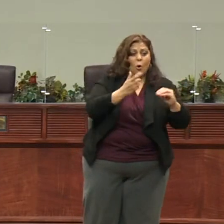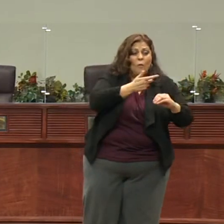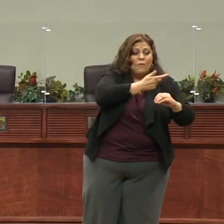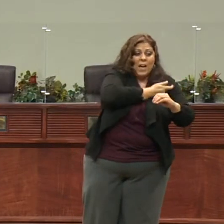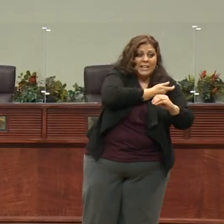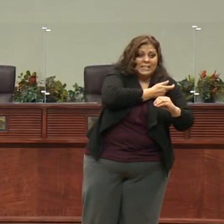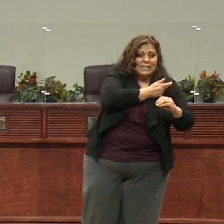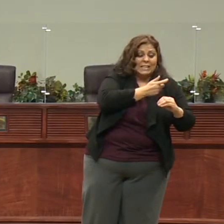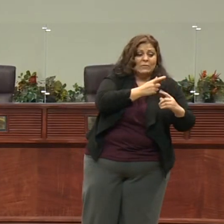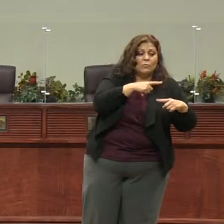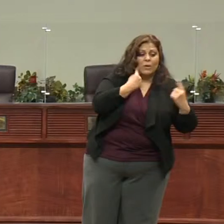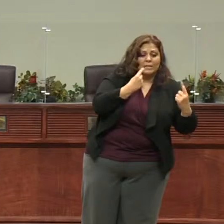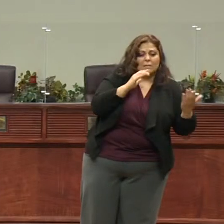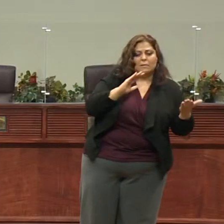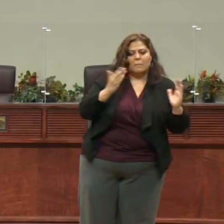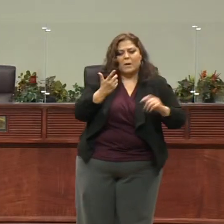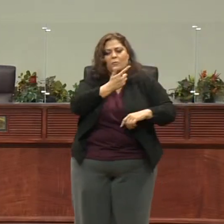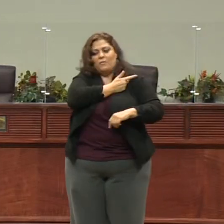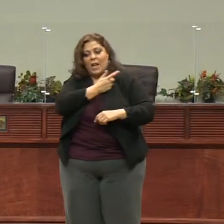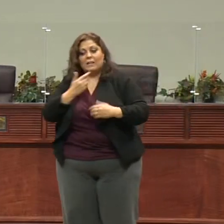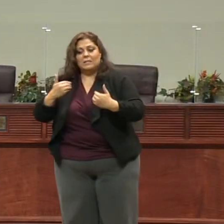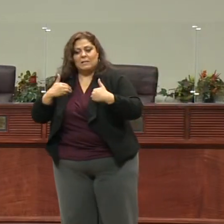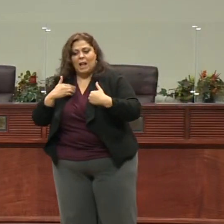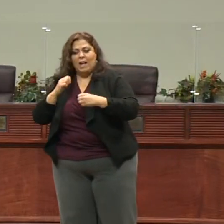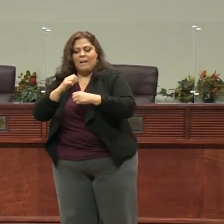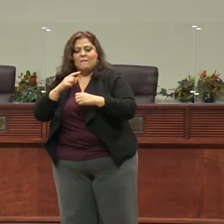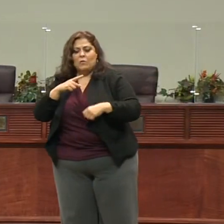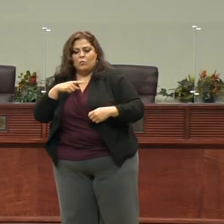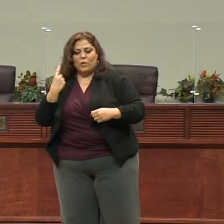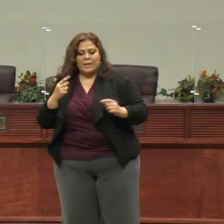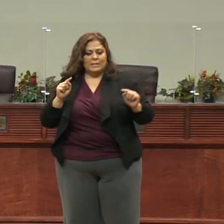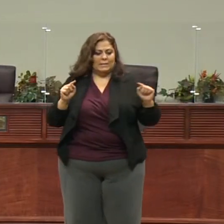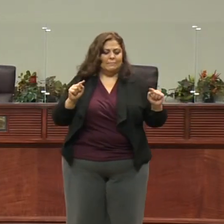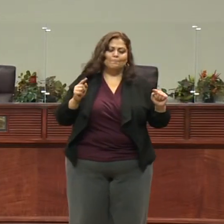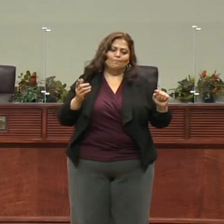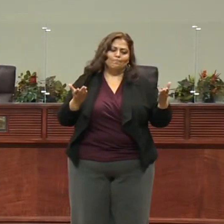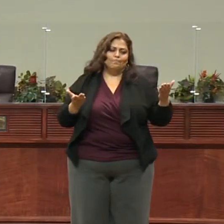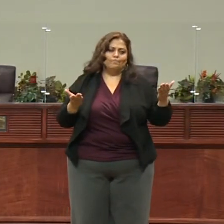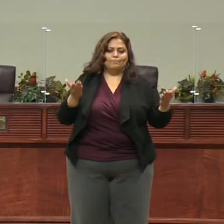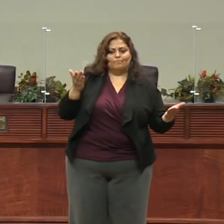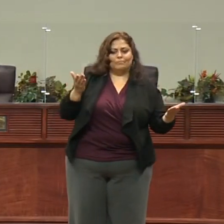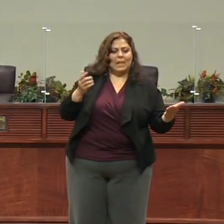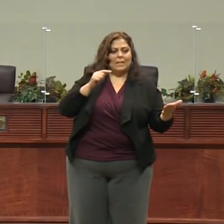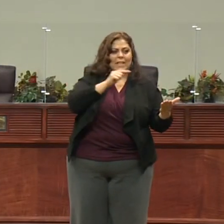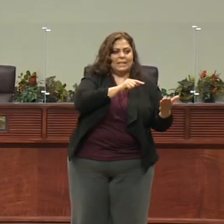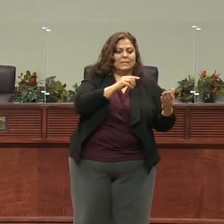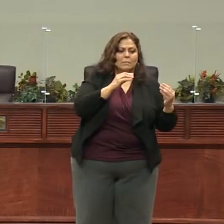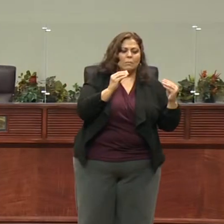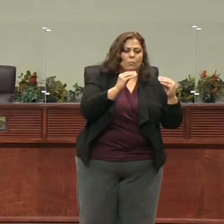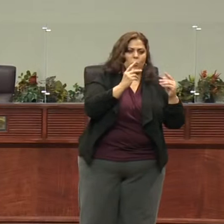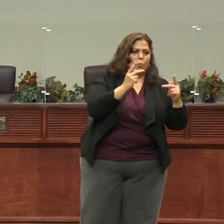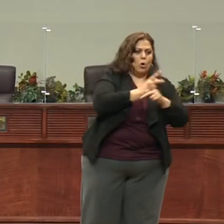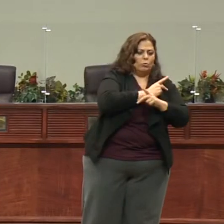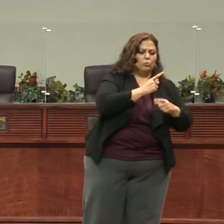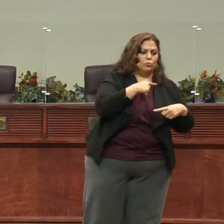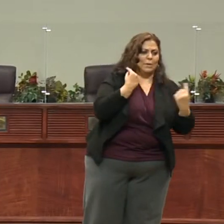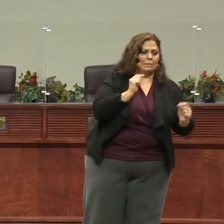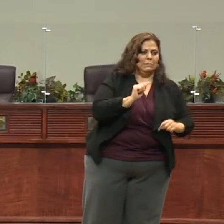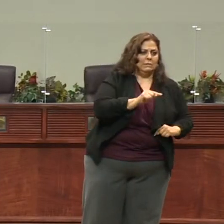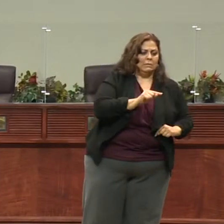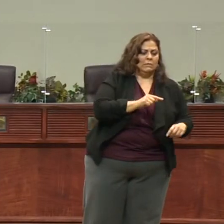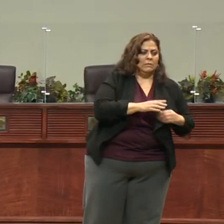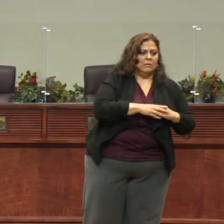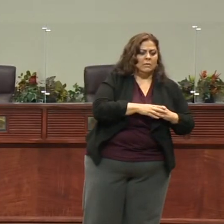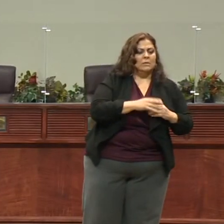risk from the vaccine. Again, an individual decision, discuss it with your doctor, but we encourage all of them